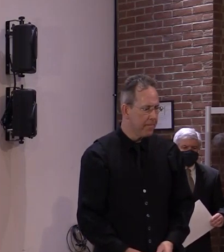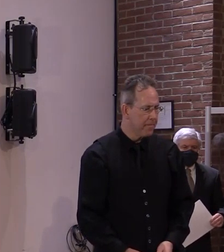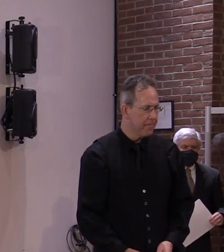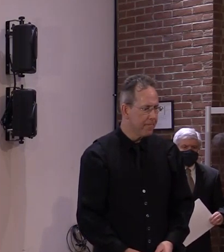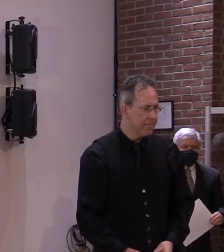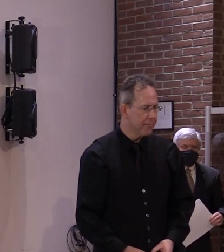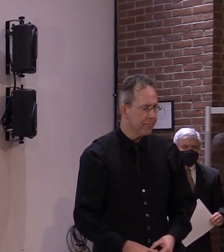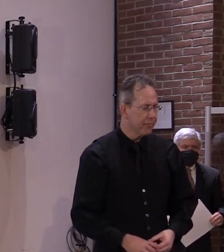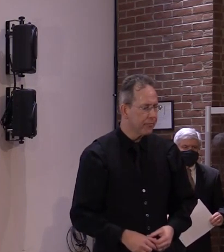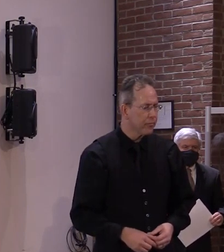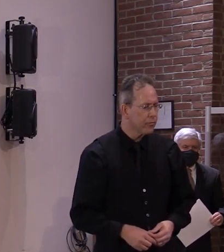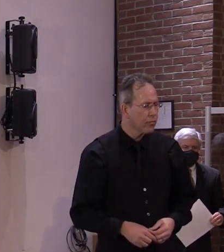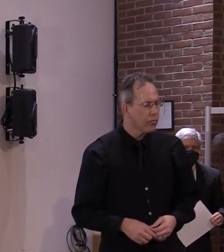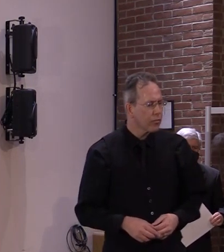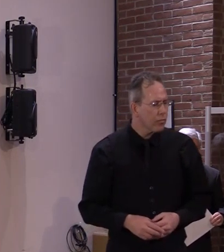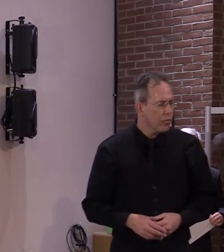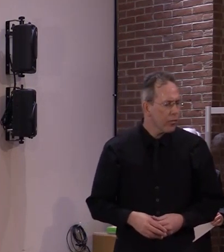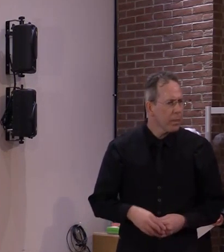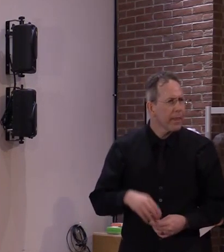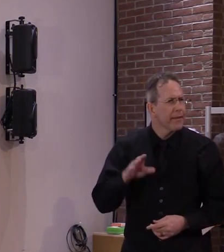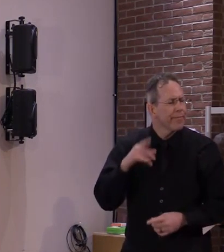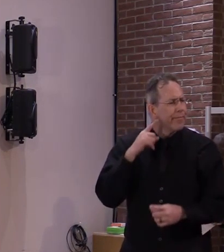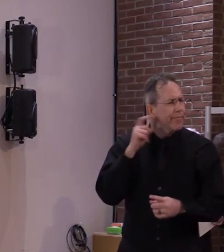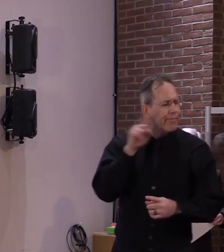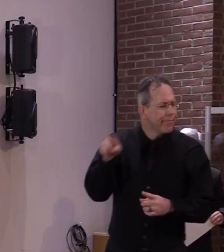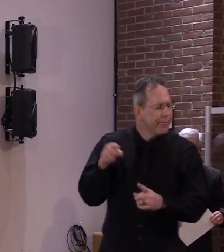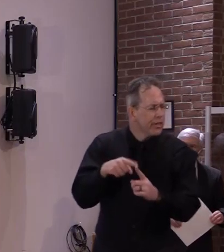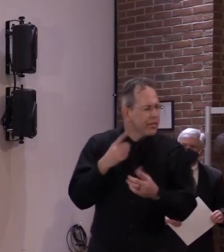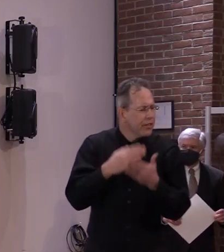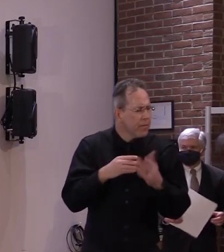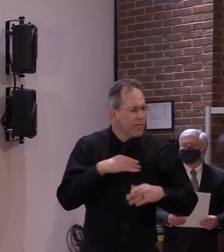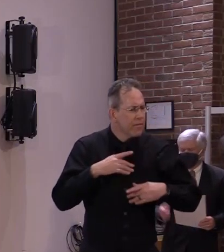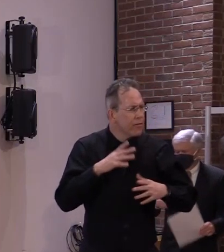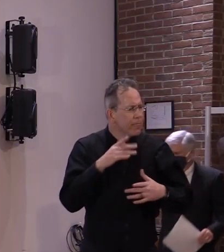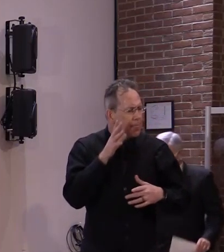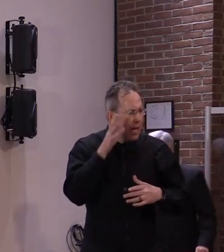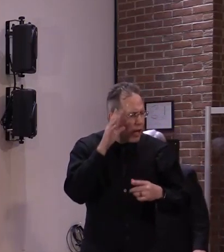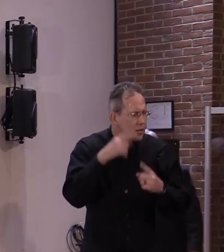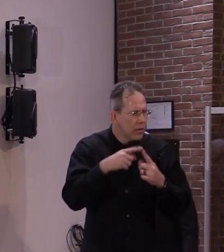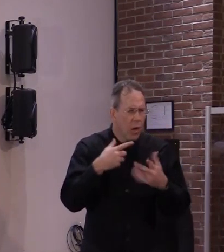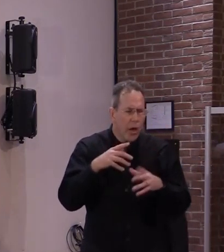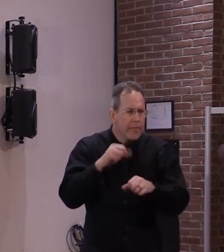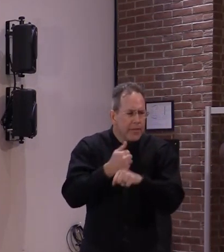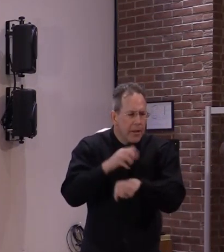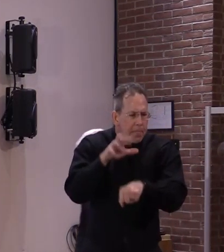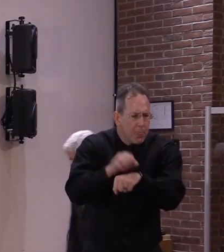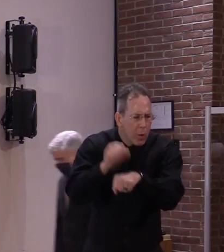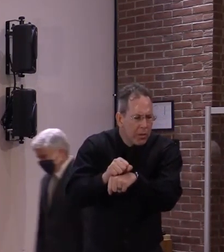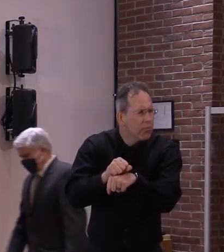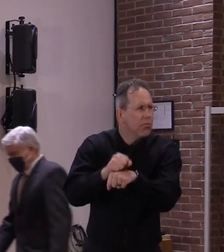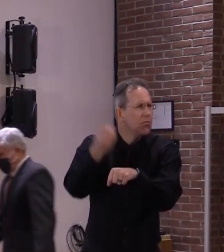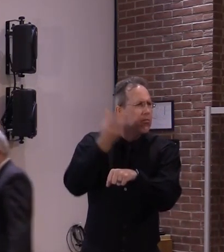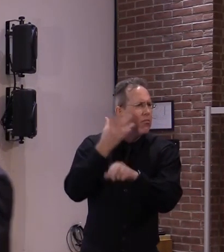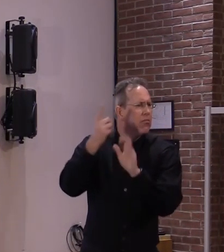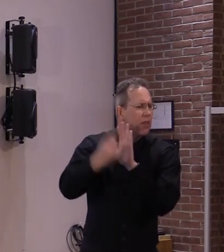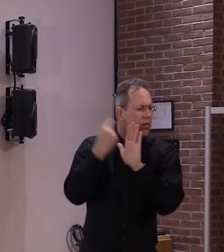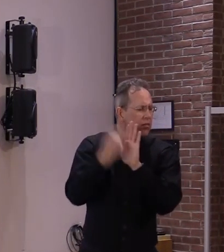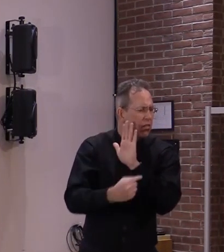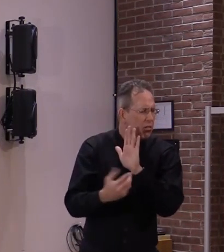starting to hear about those who had appointments canceled. You've said that, don't worry, there are